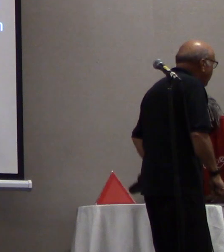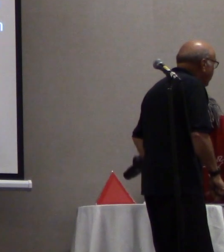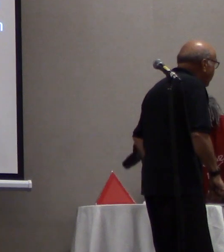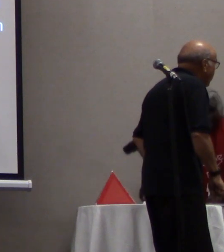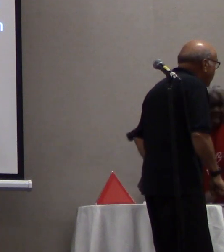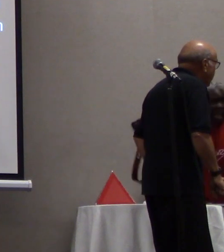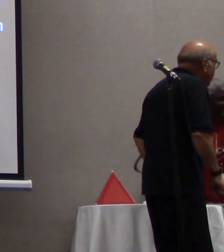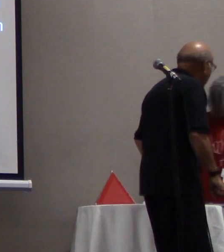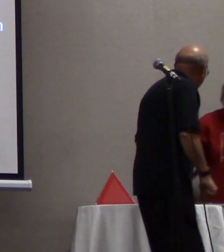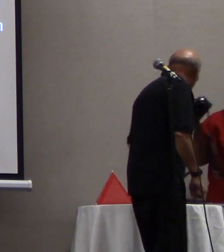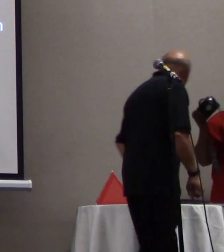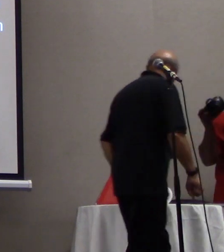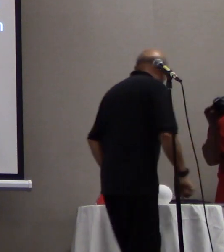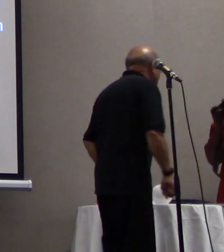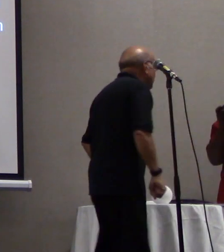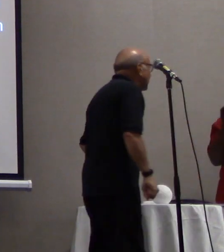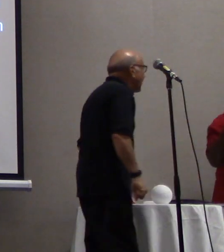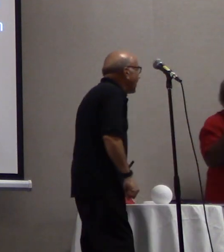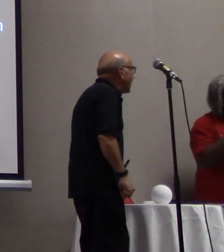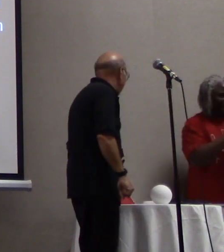Hold on just a second. She won't.